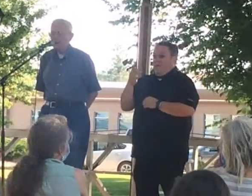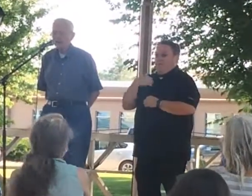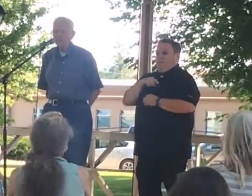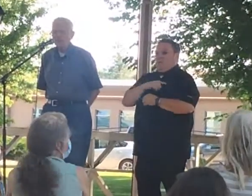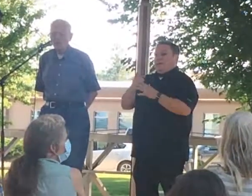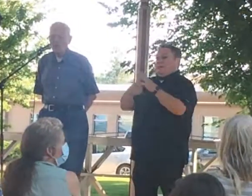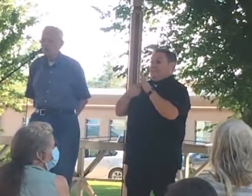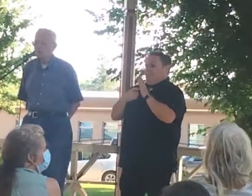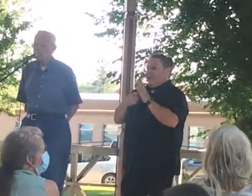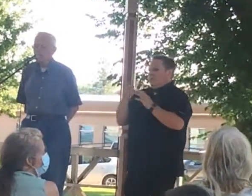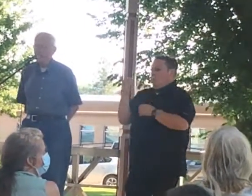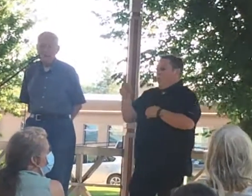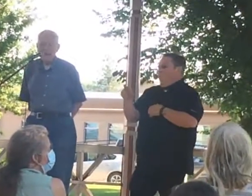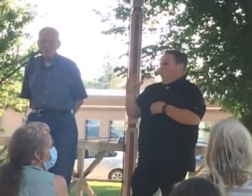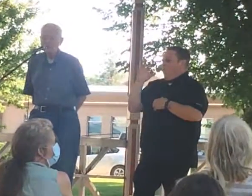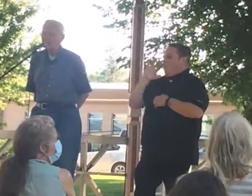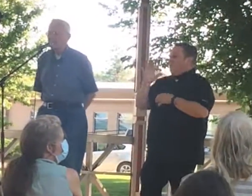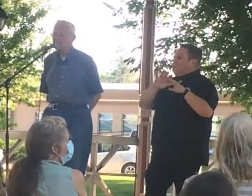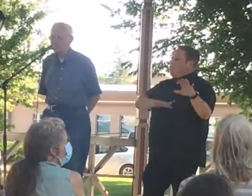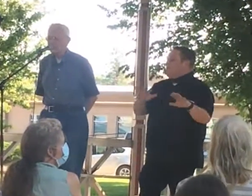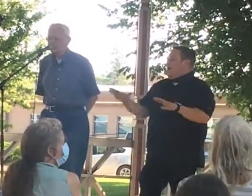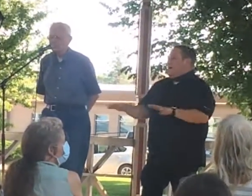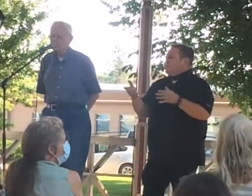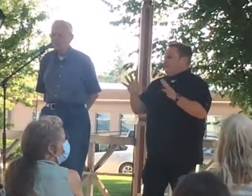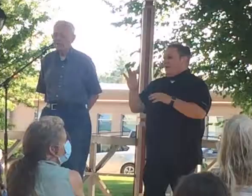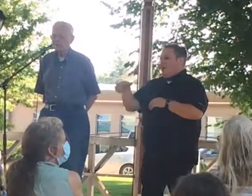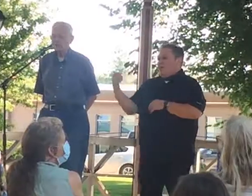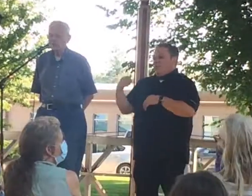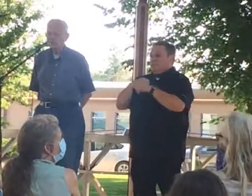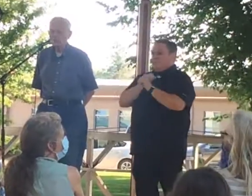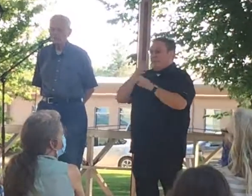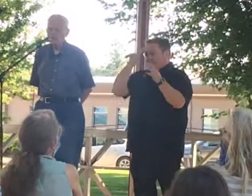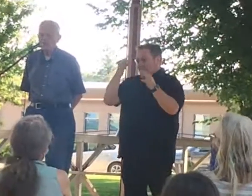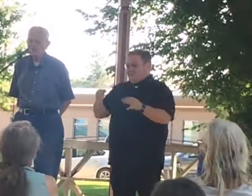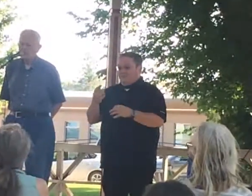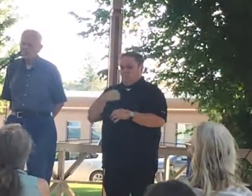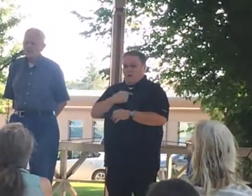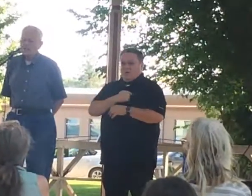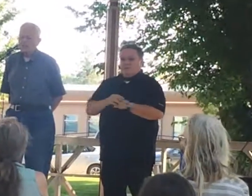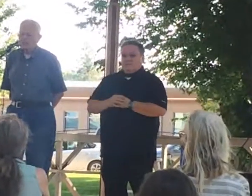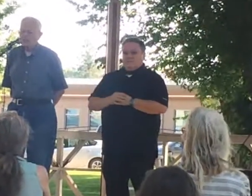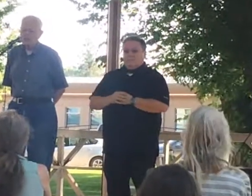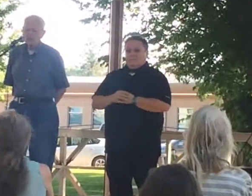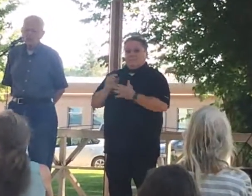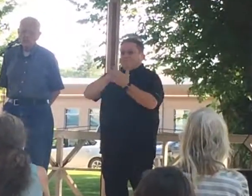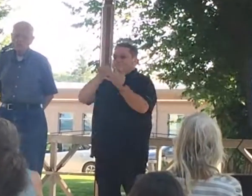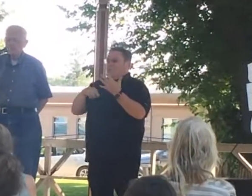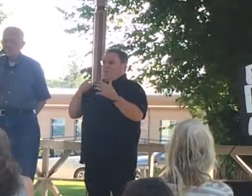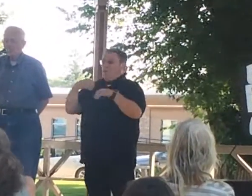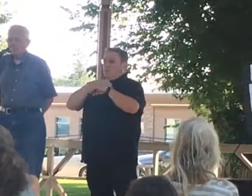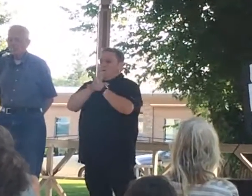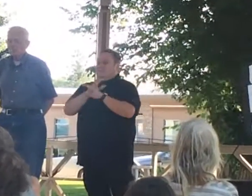Will we demand it, or will we be passive and let others make the decision for us? Here are the crises. This is